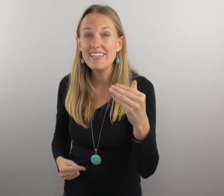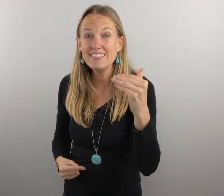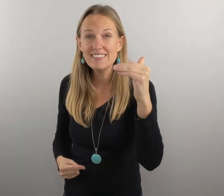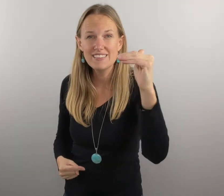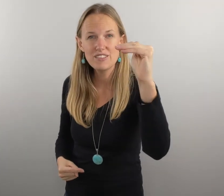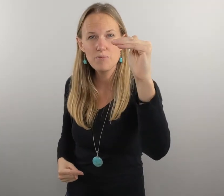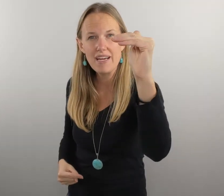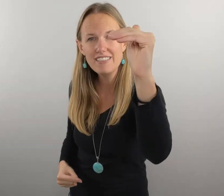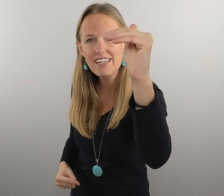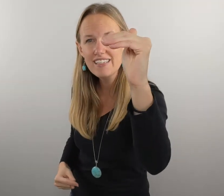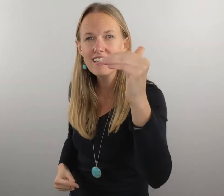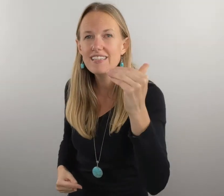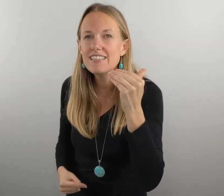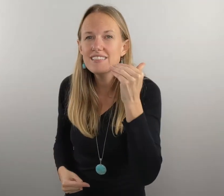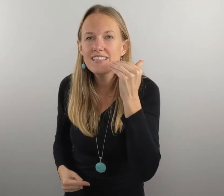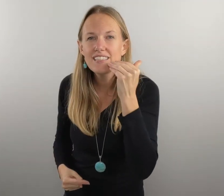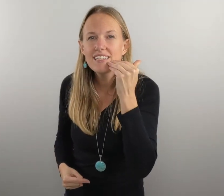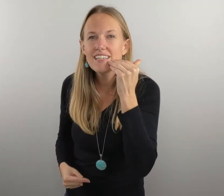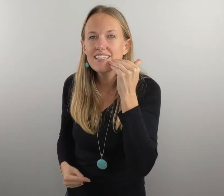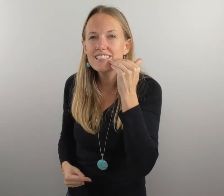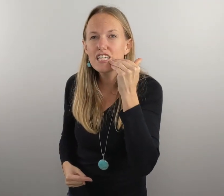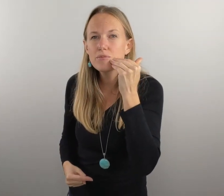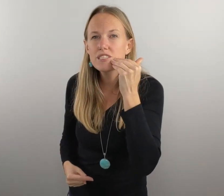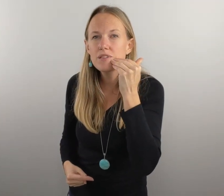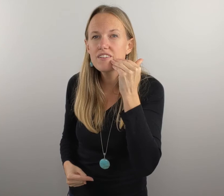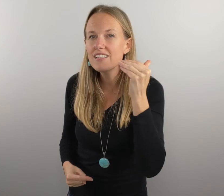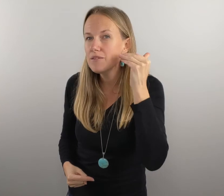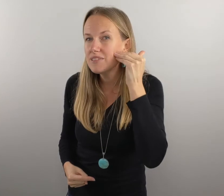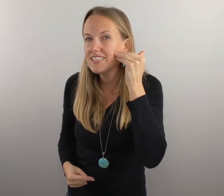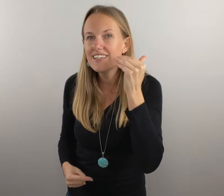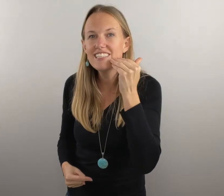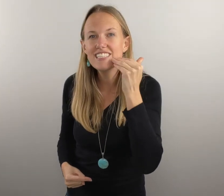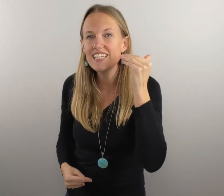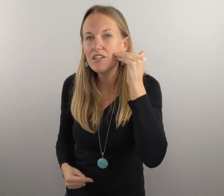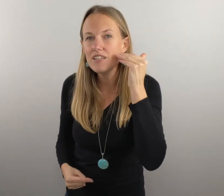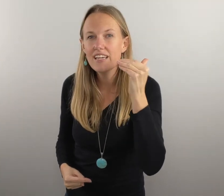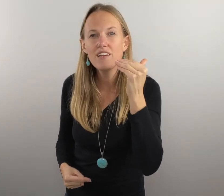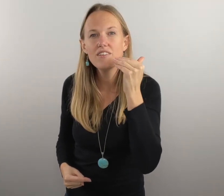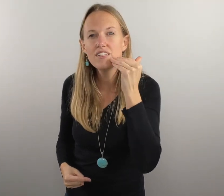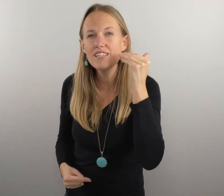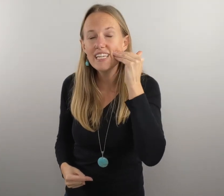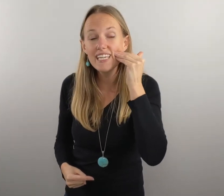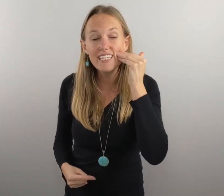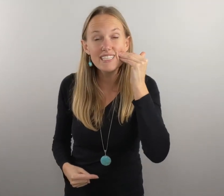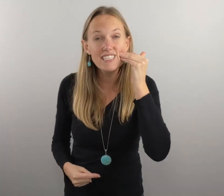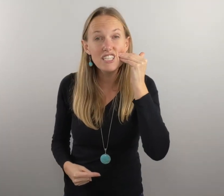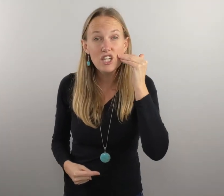kiss, so you bend your hand like this, you kind of tap just below your lips and then on your cheek. Okay? When you kiss